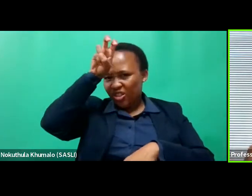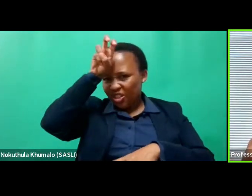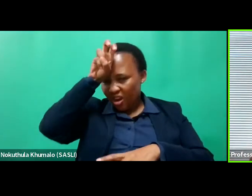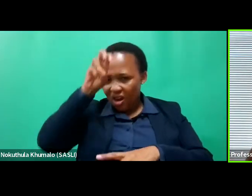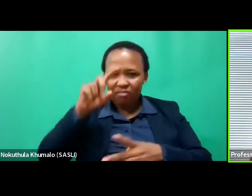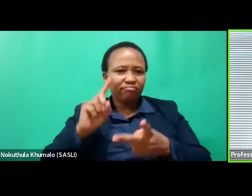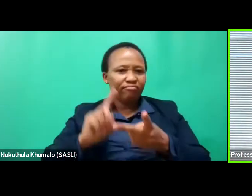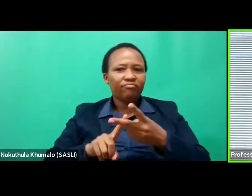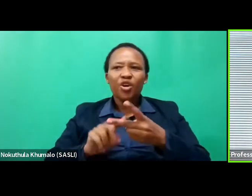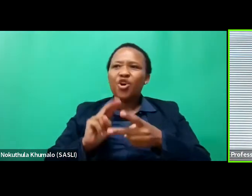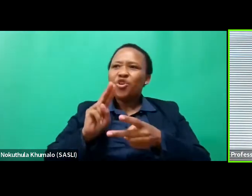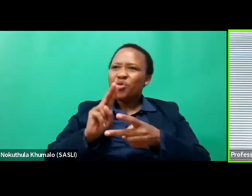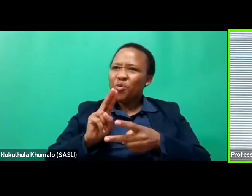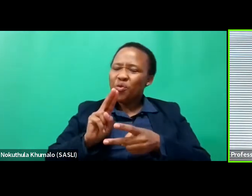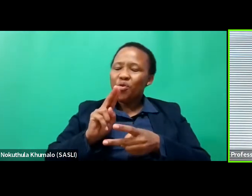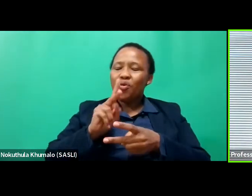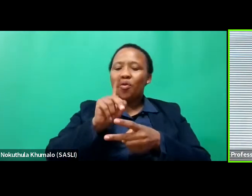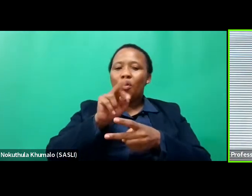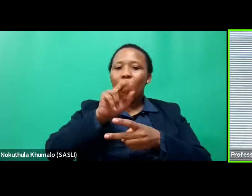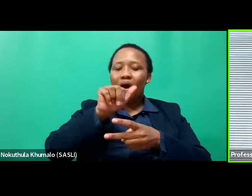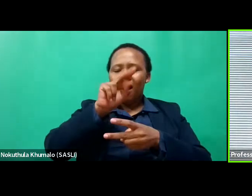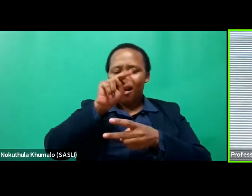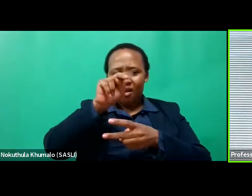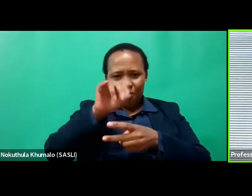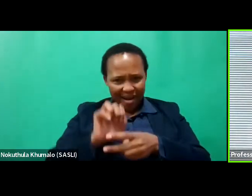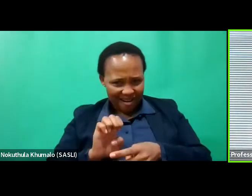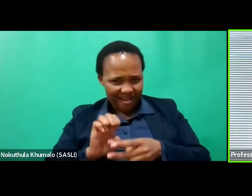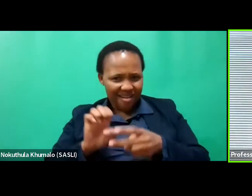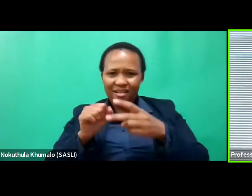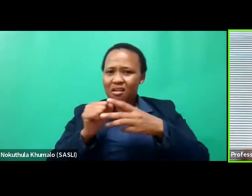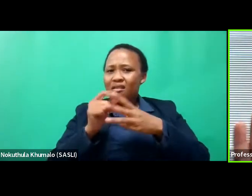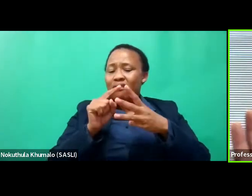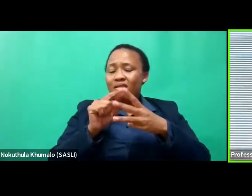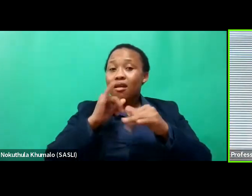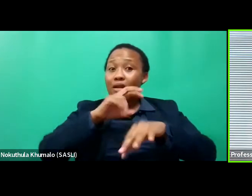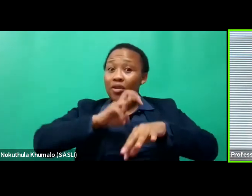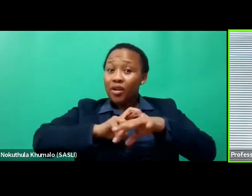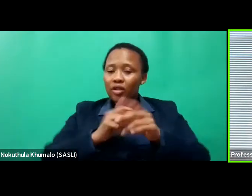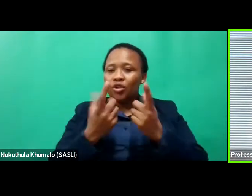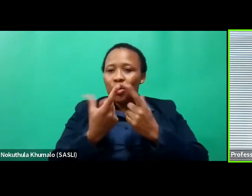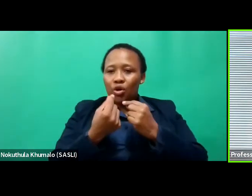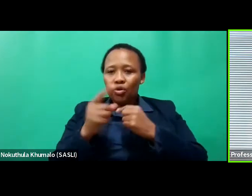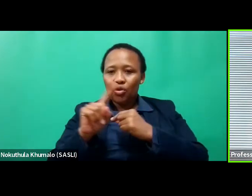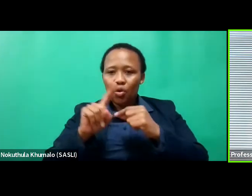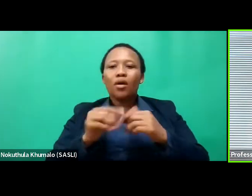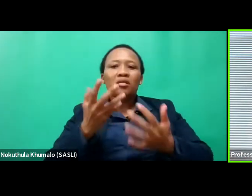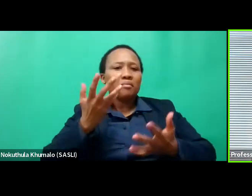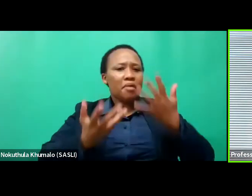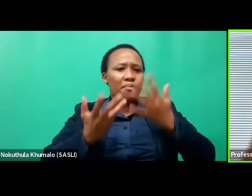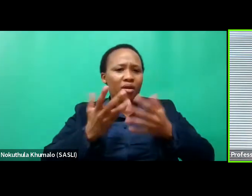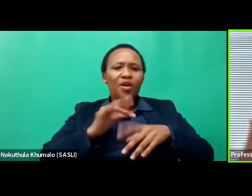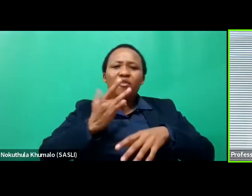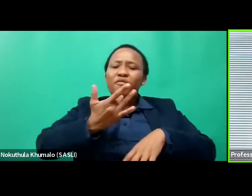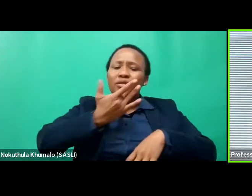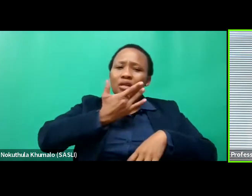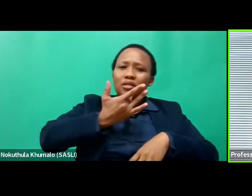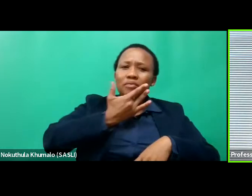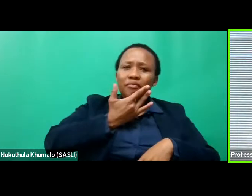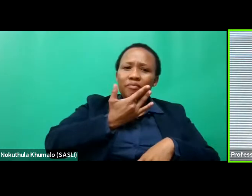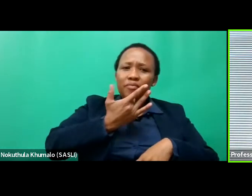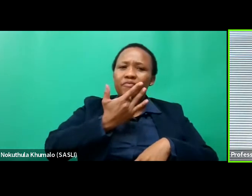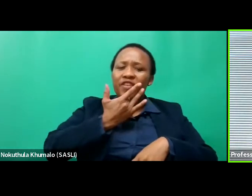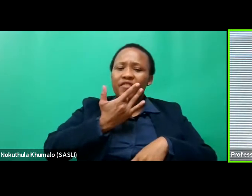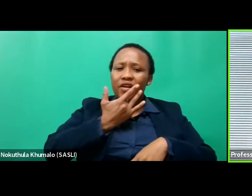a non-materialistic, or in a direction that doesn't favor materialism the way we've been